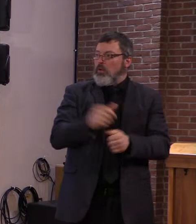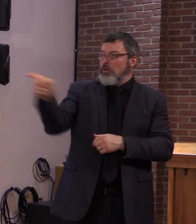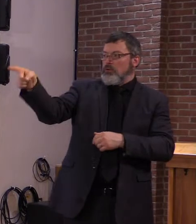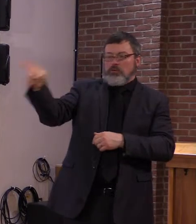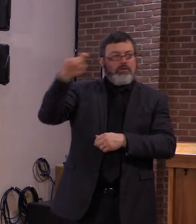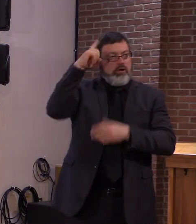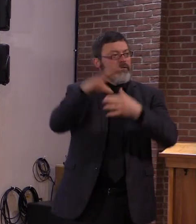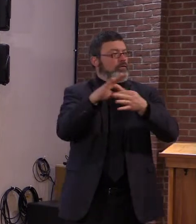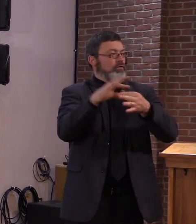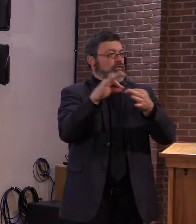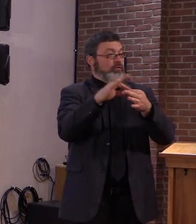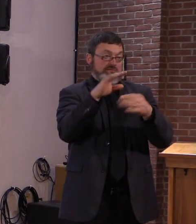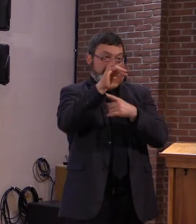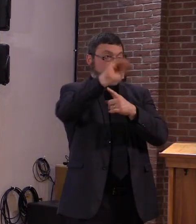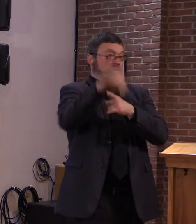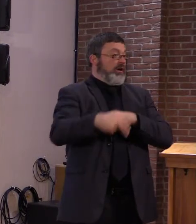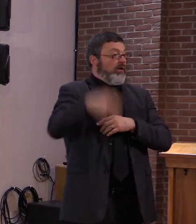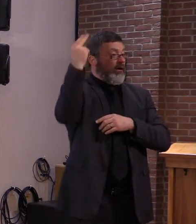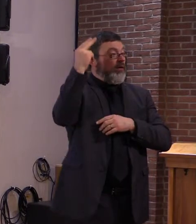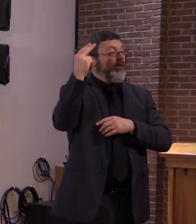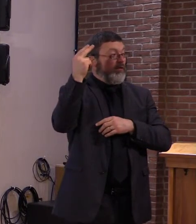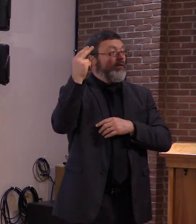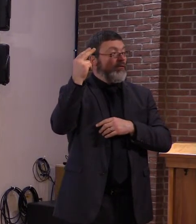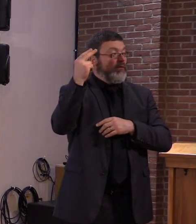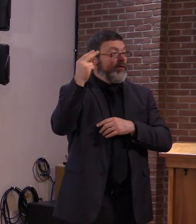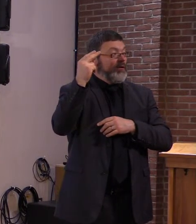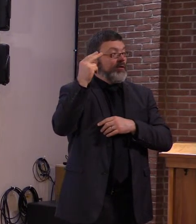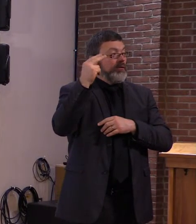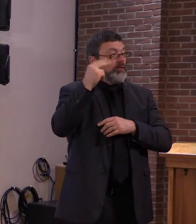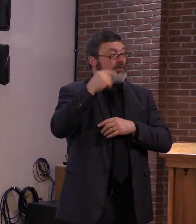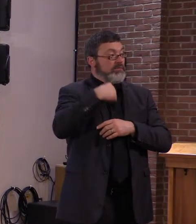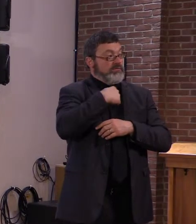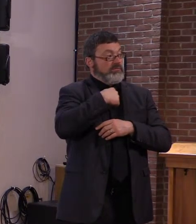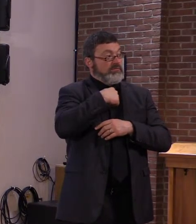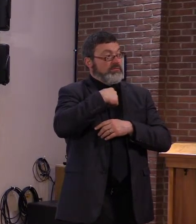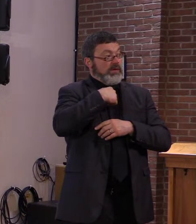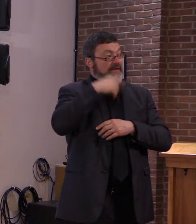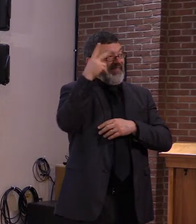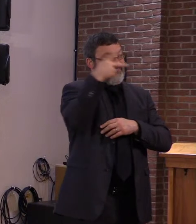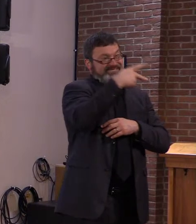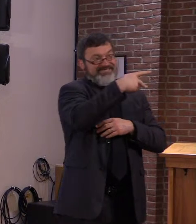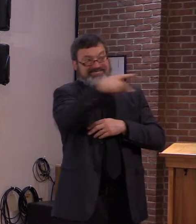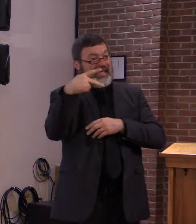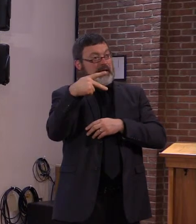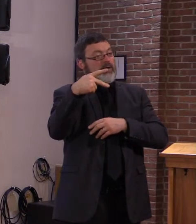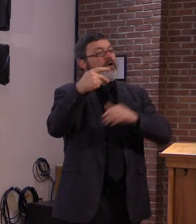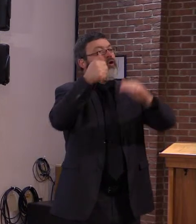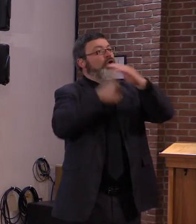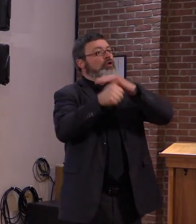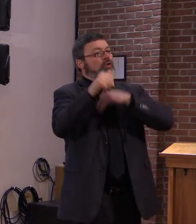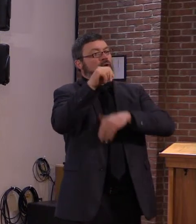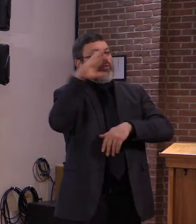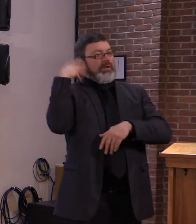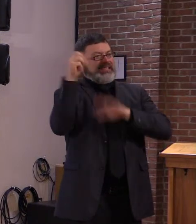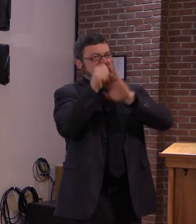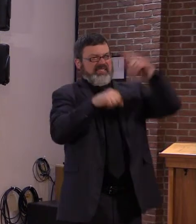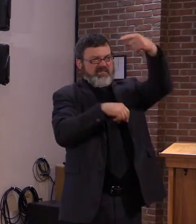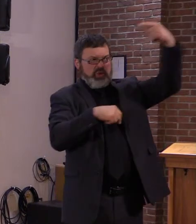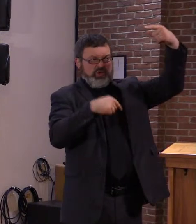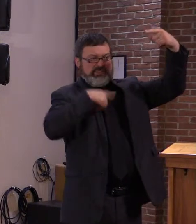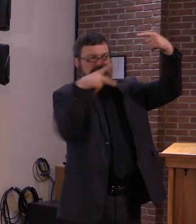will continue to be as we make our way through the holidays without the normal get-togethers and sense of